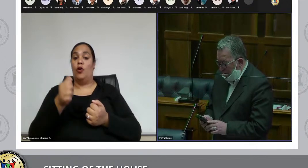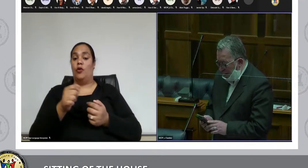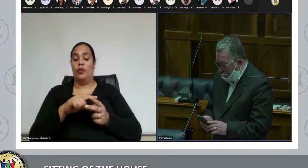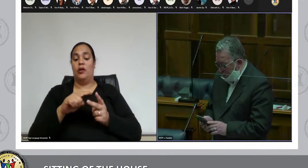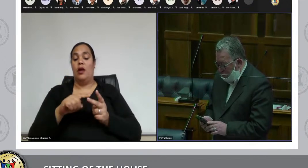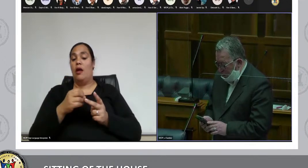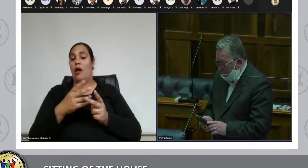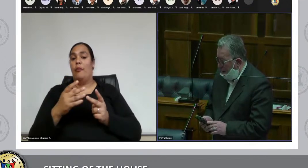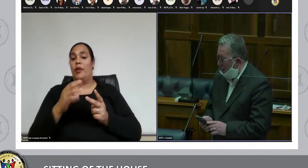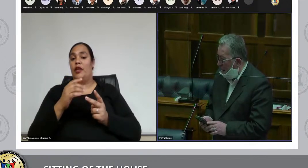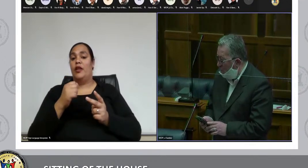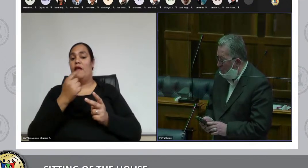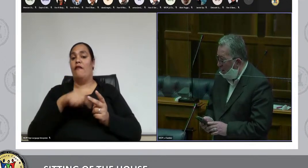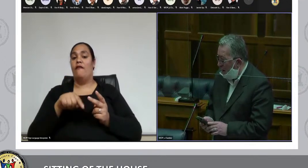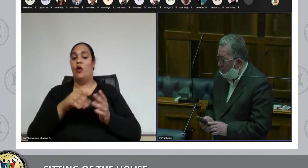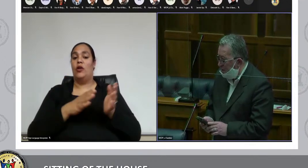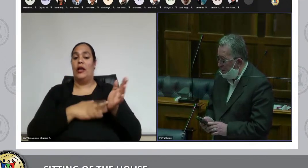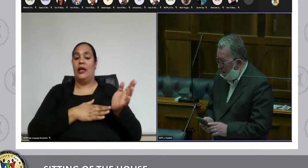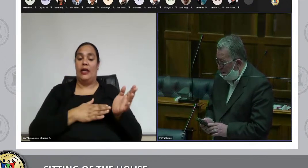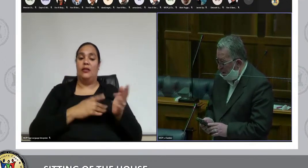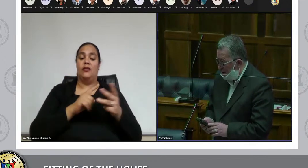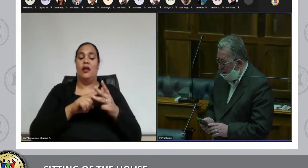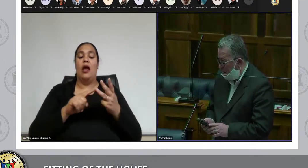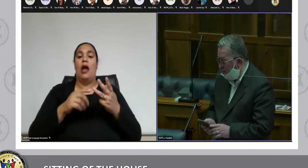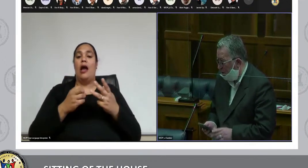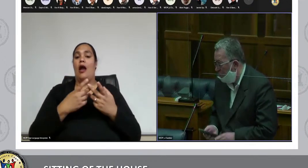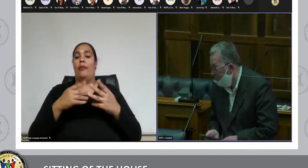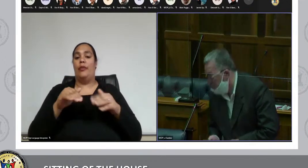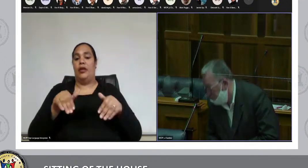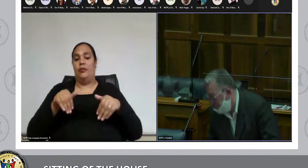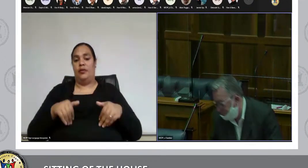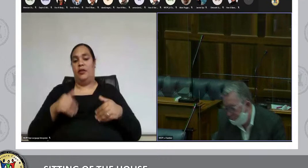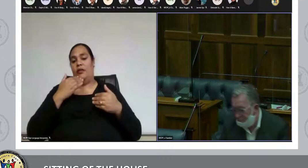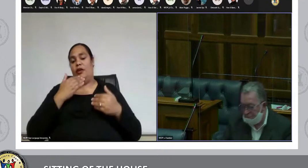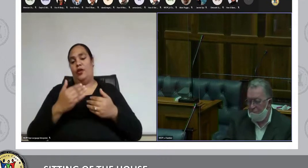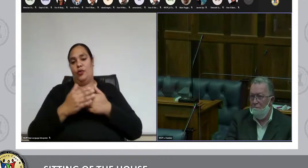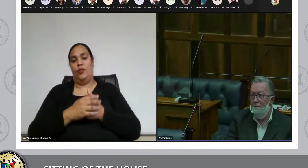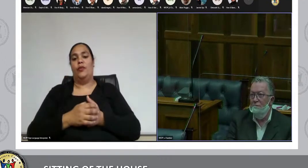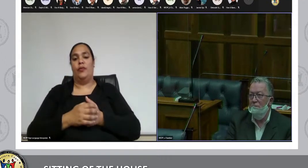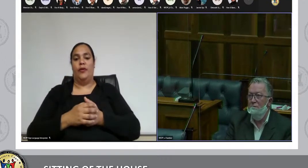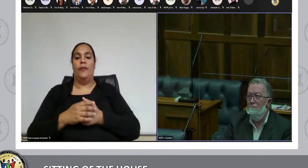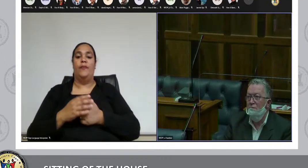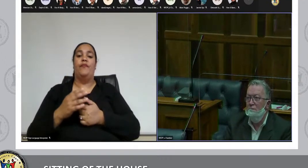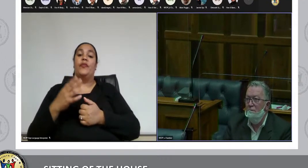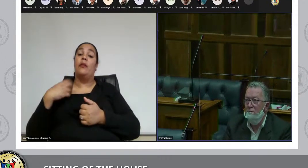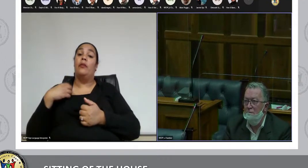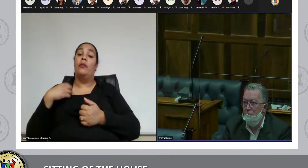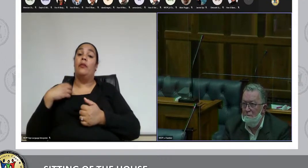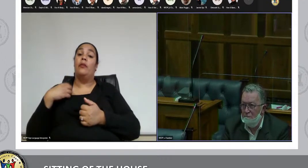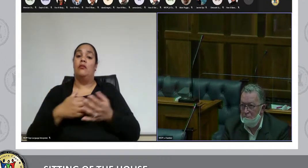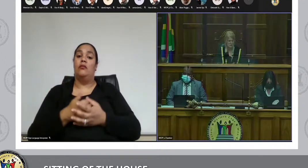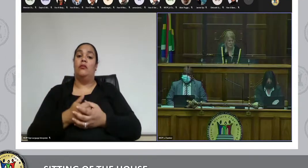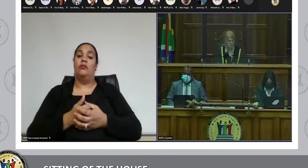voted against, and how many abstained? Thank you. Thank you. Minister?